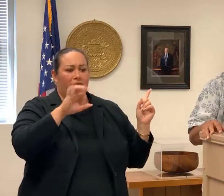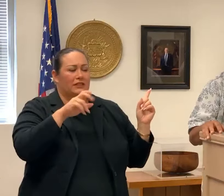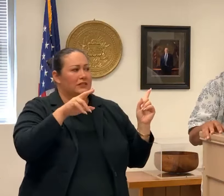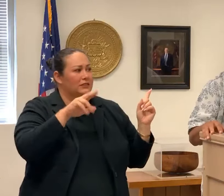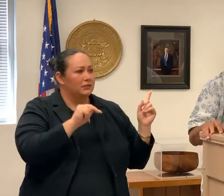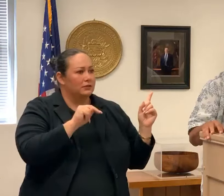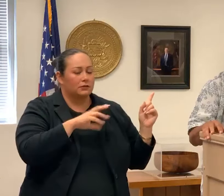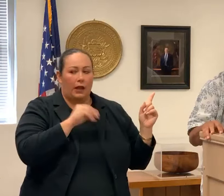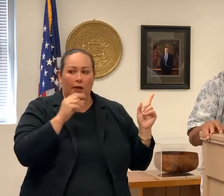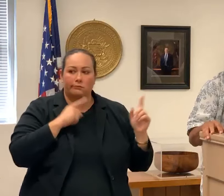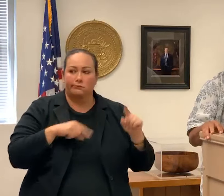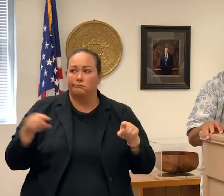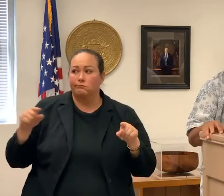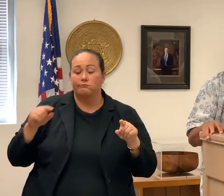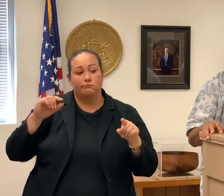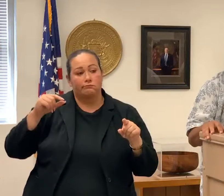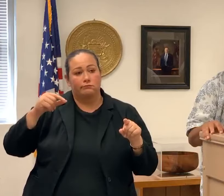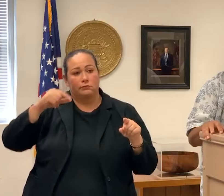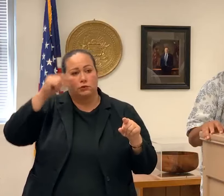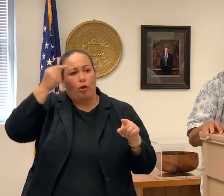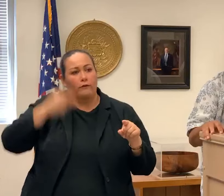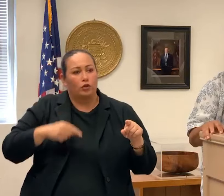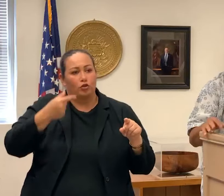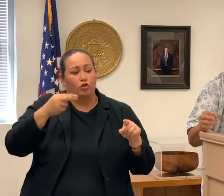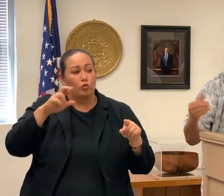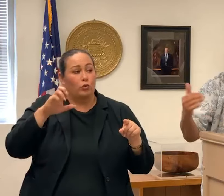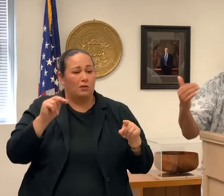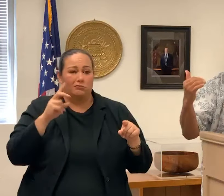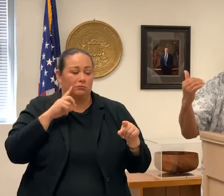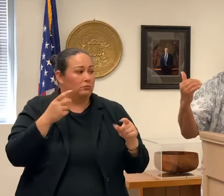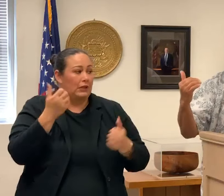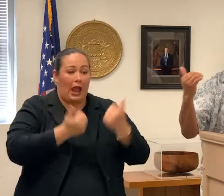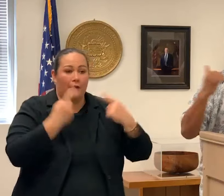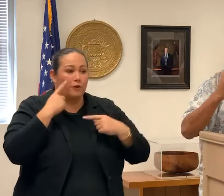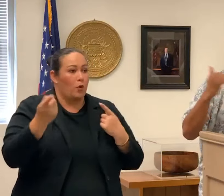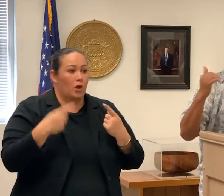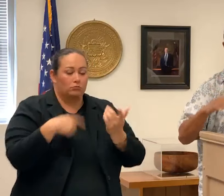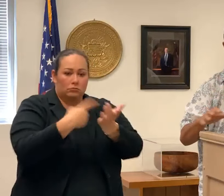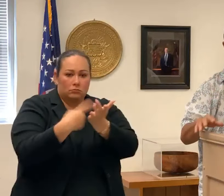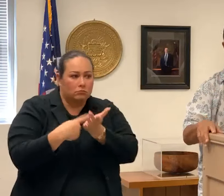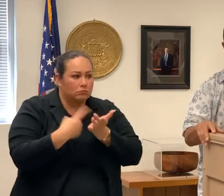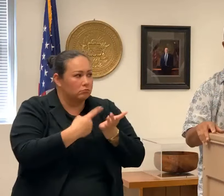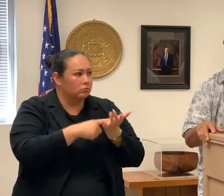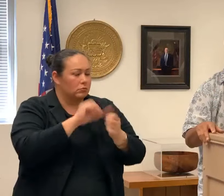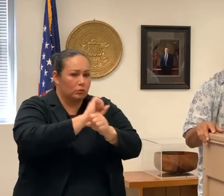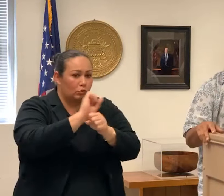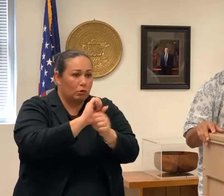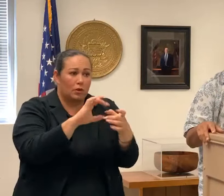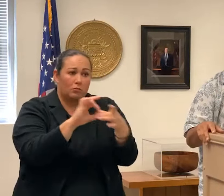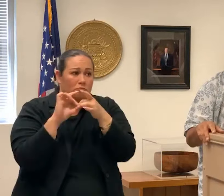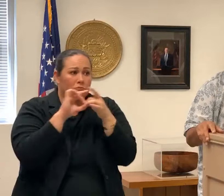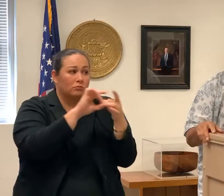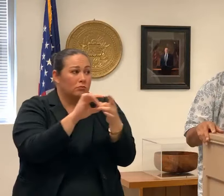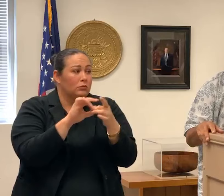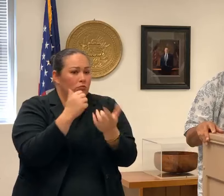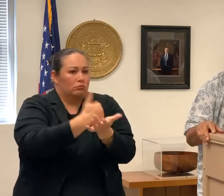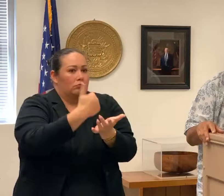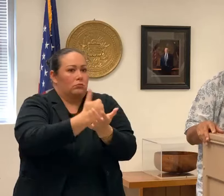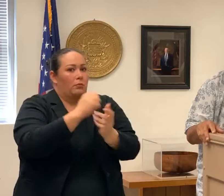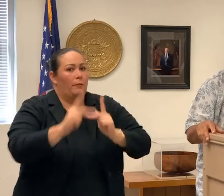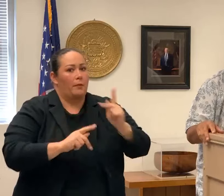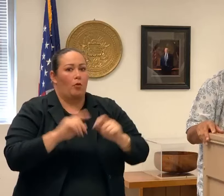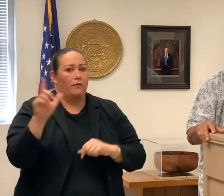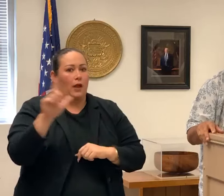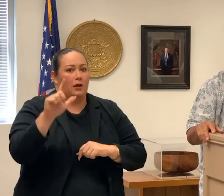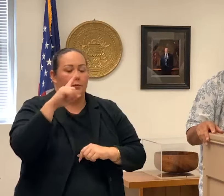that there's not a night that goes by or a day that goes by that not everybody is working together to help the people of Lahaina because it was so